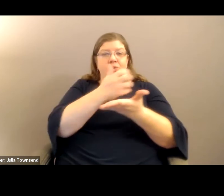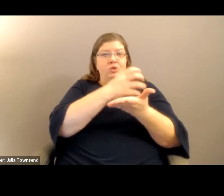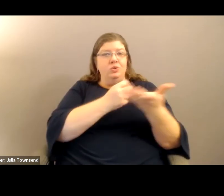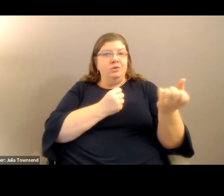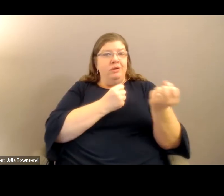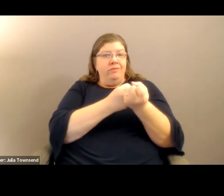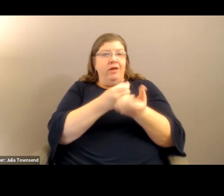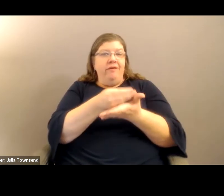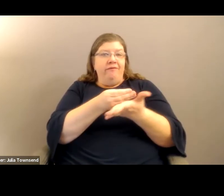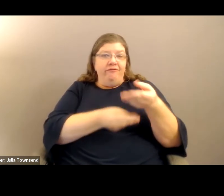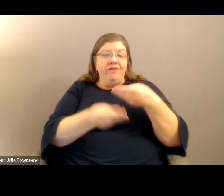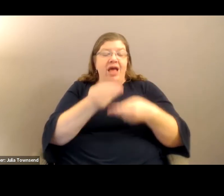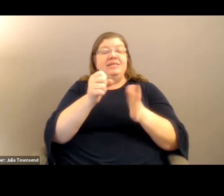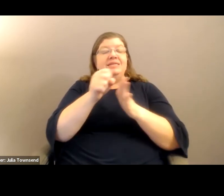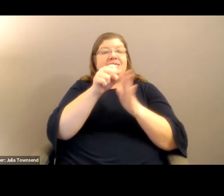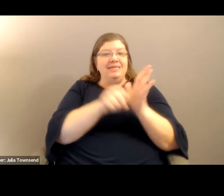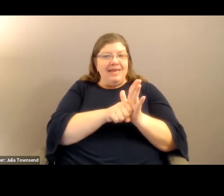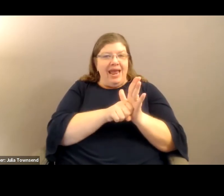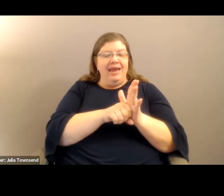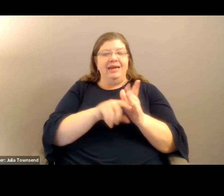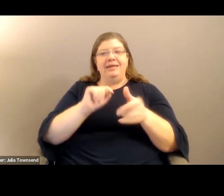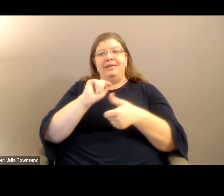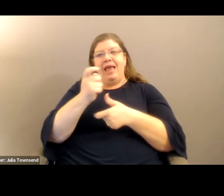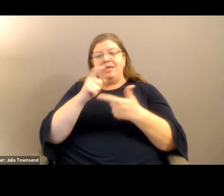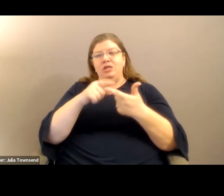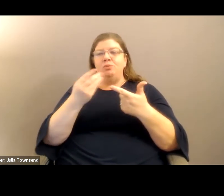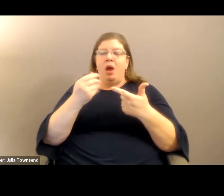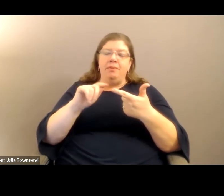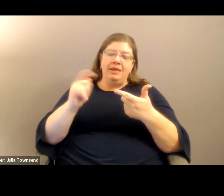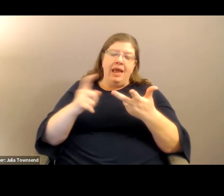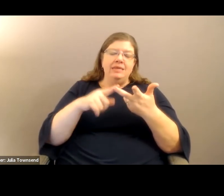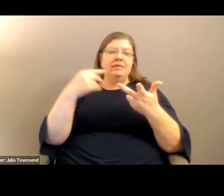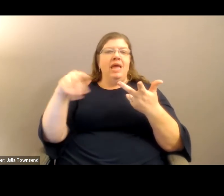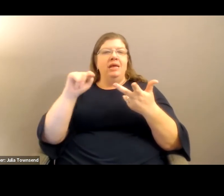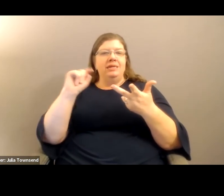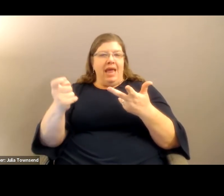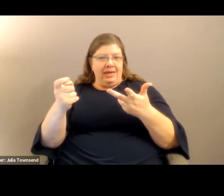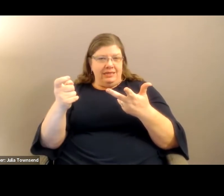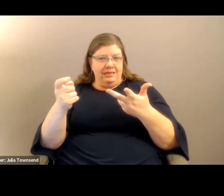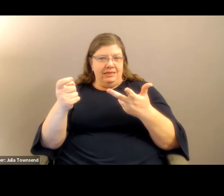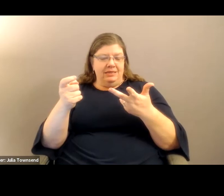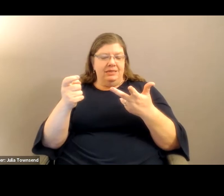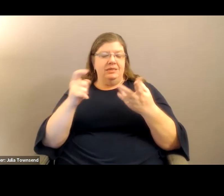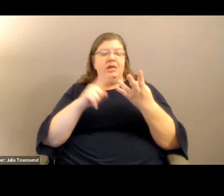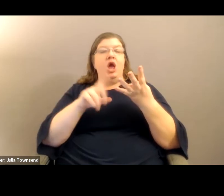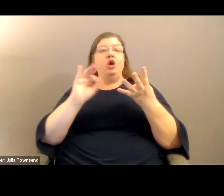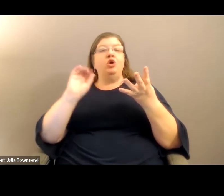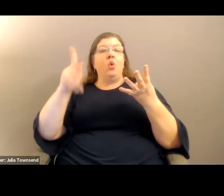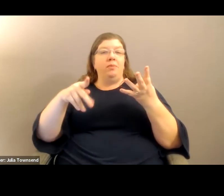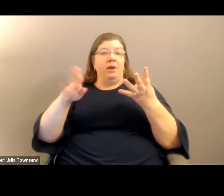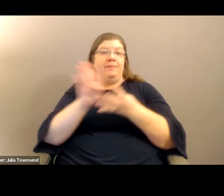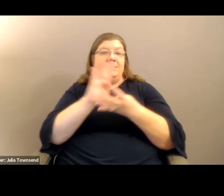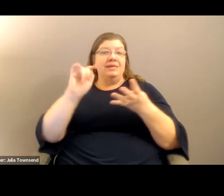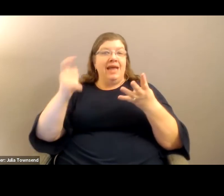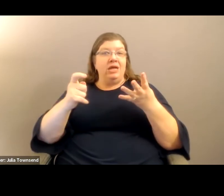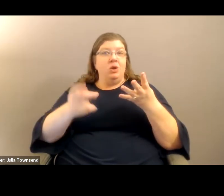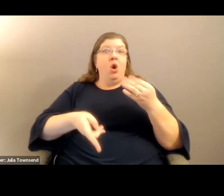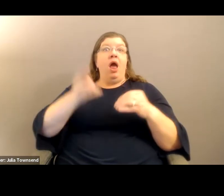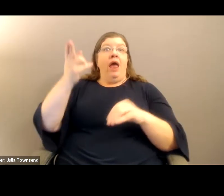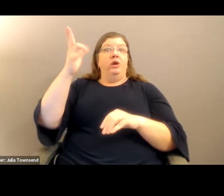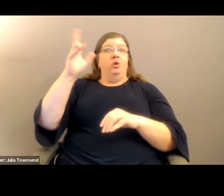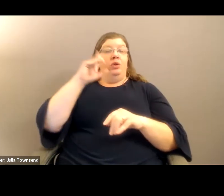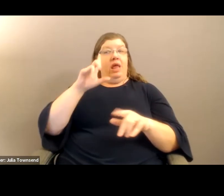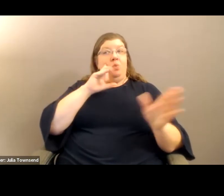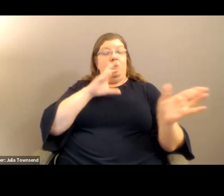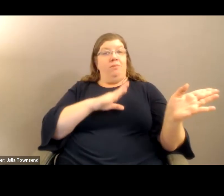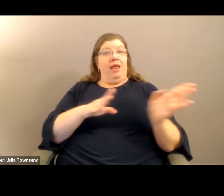our state, the income taxes, property taxes, sales taxes, and corporate taxes are higher than were